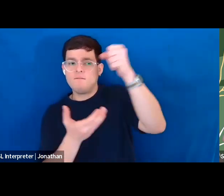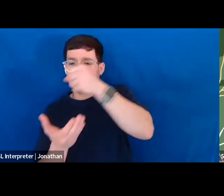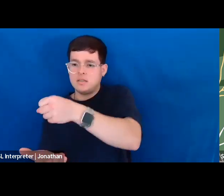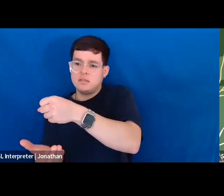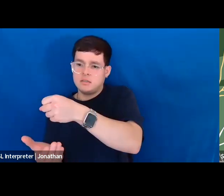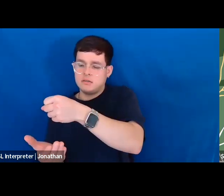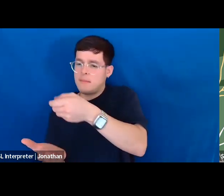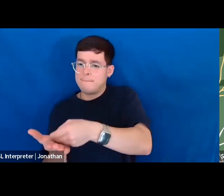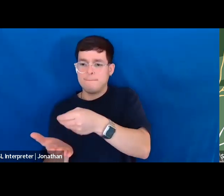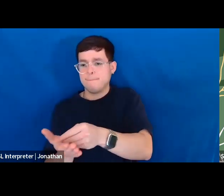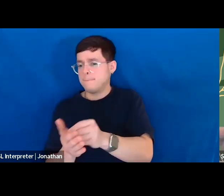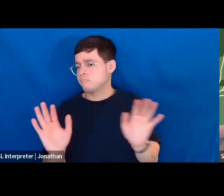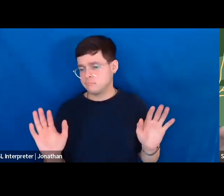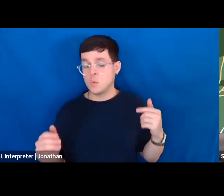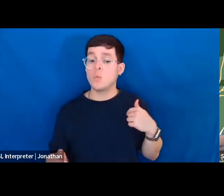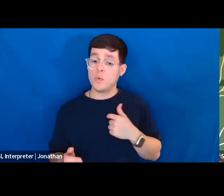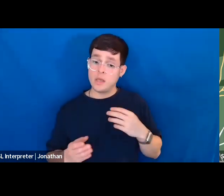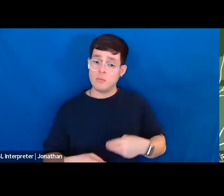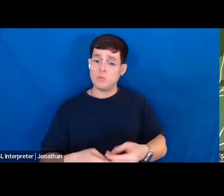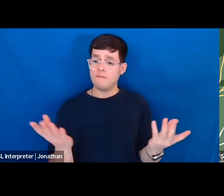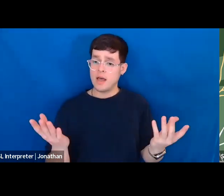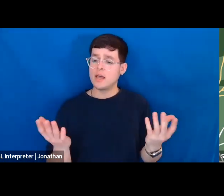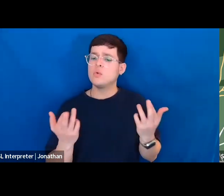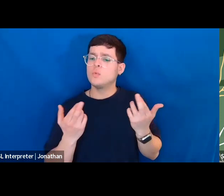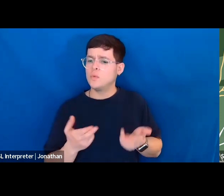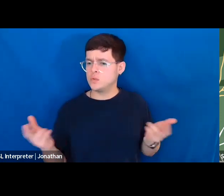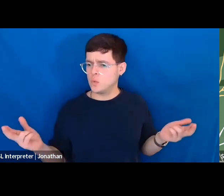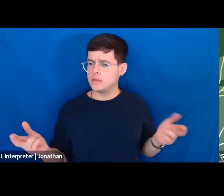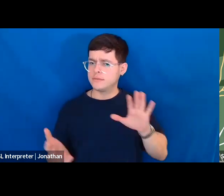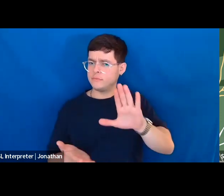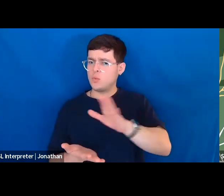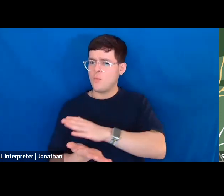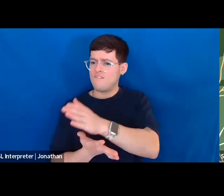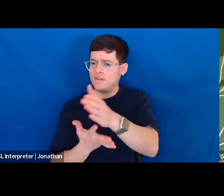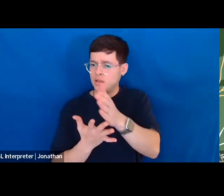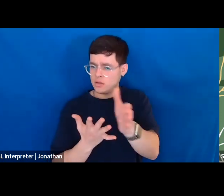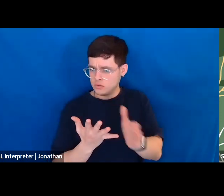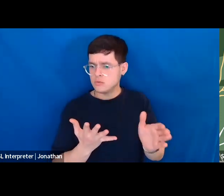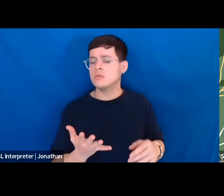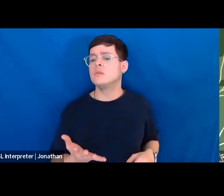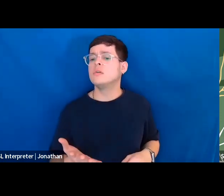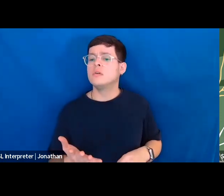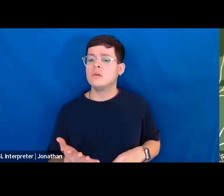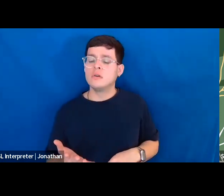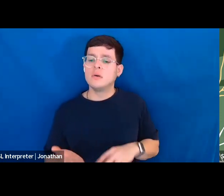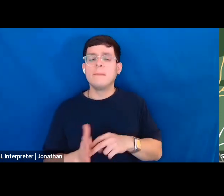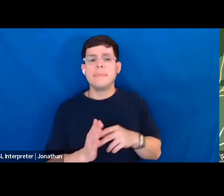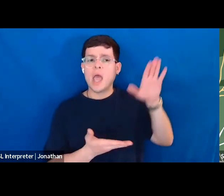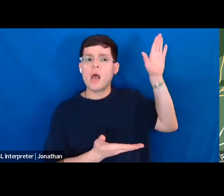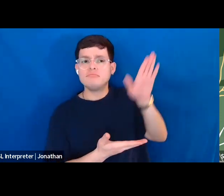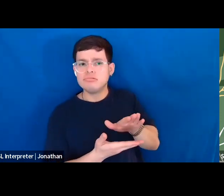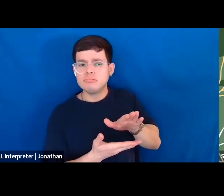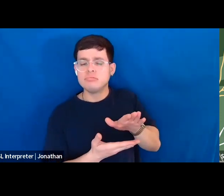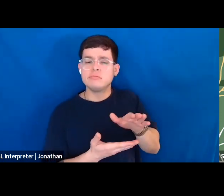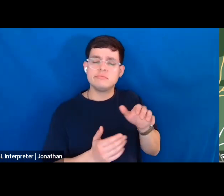provide resources to the field that further delineate concerns on equity, that can